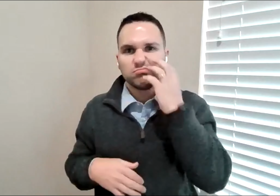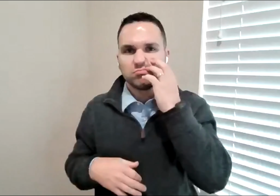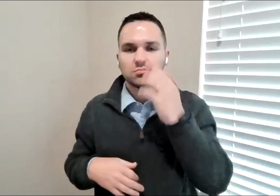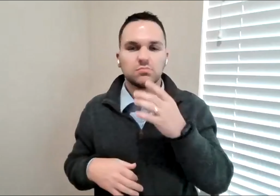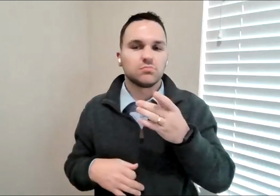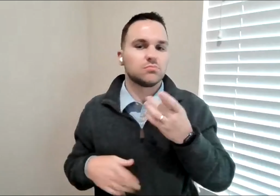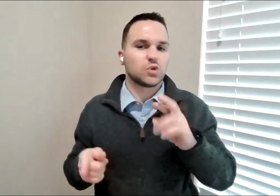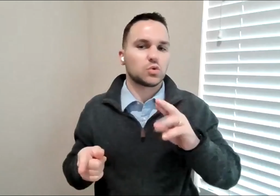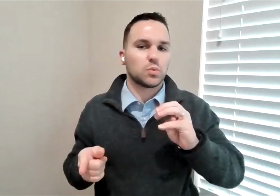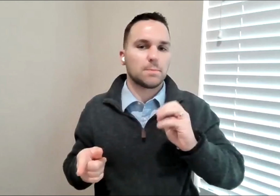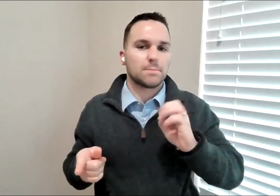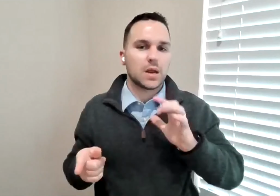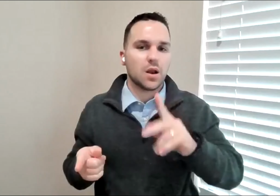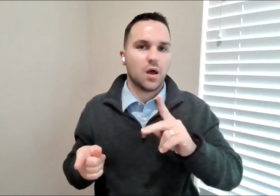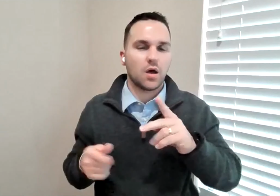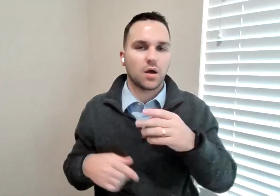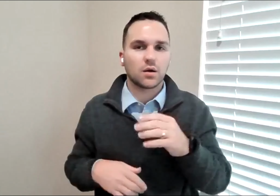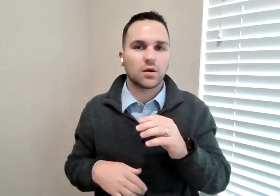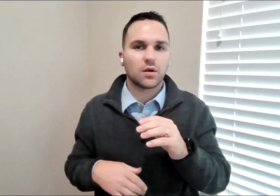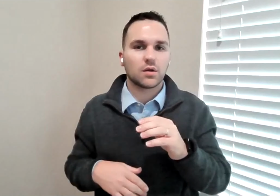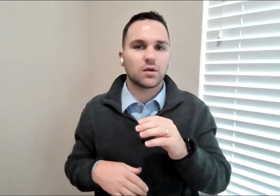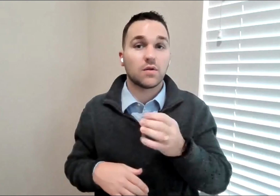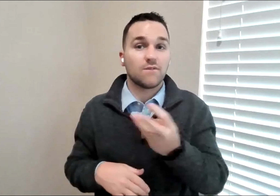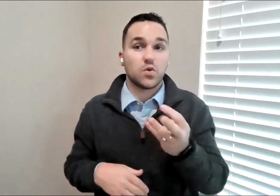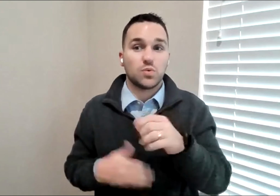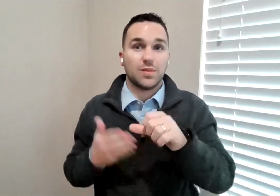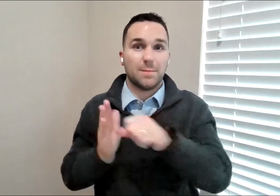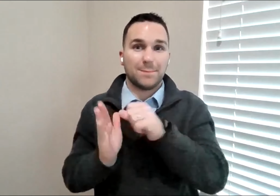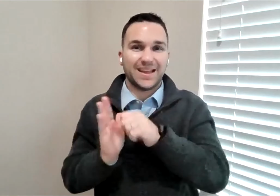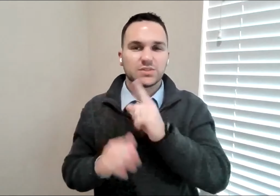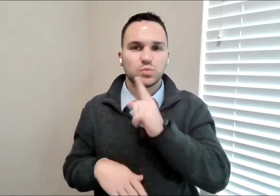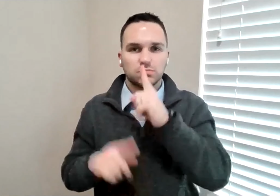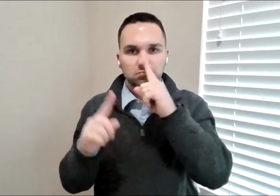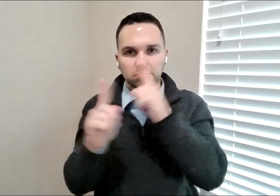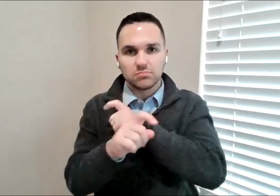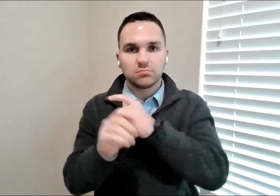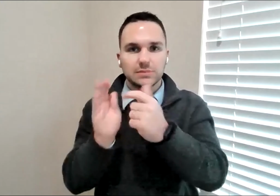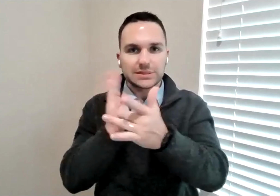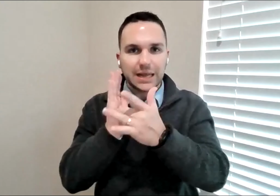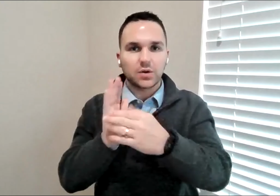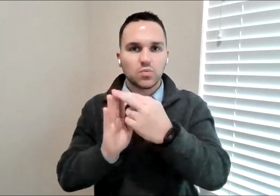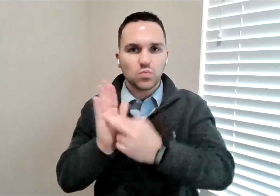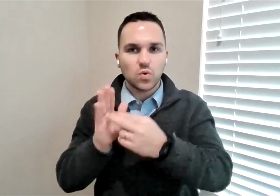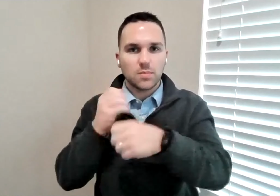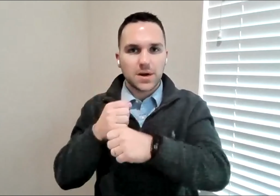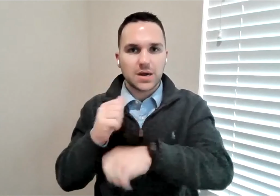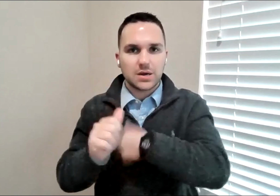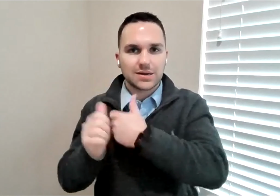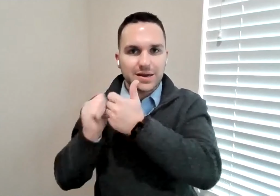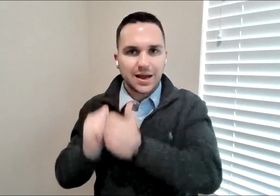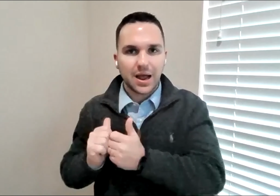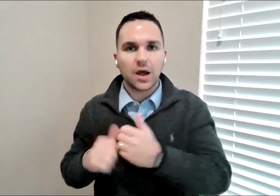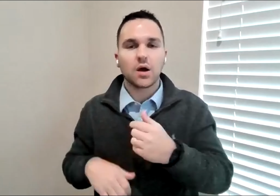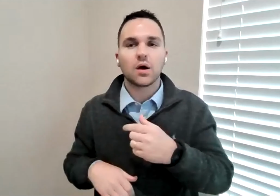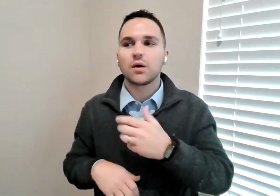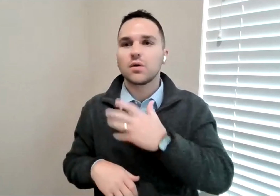noted in the chat, a number of those pages are technical rulemaking pieces where we had to put old